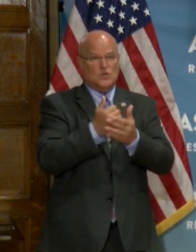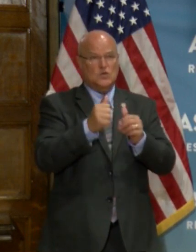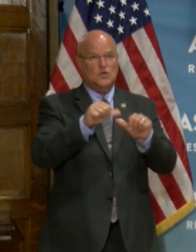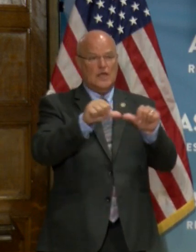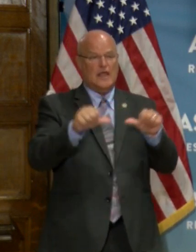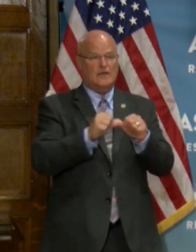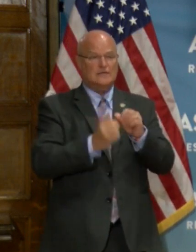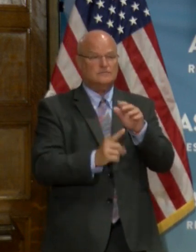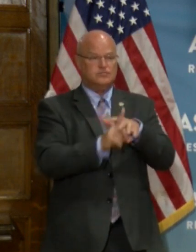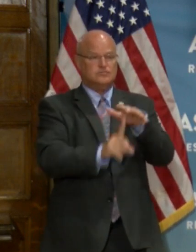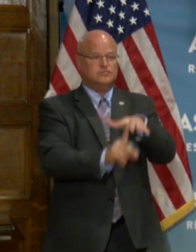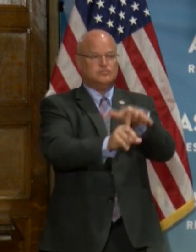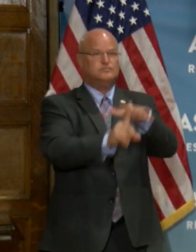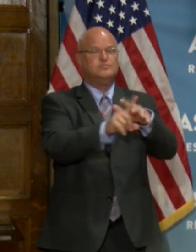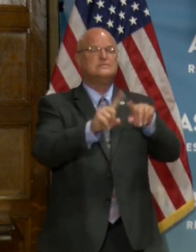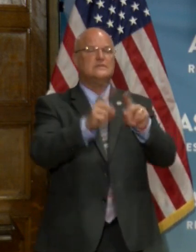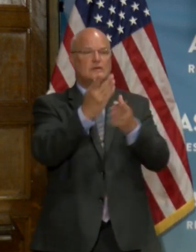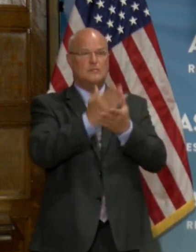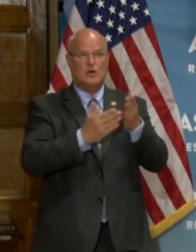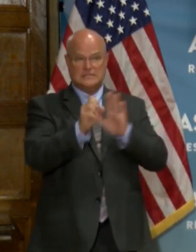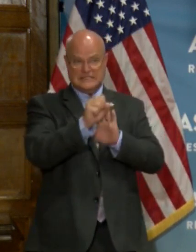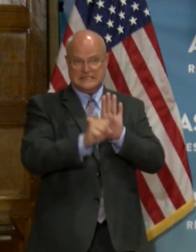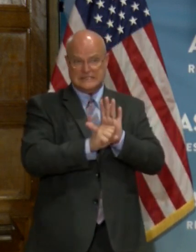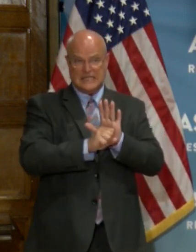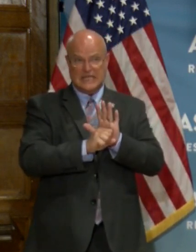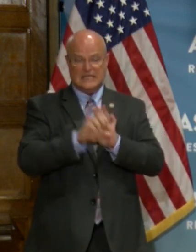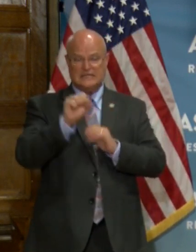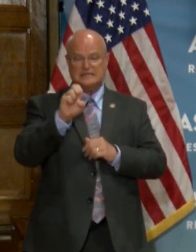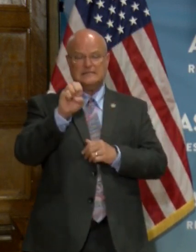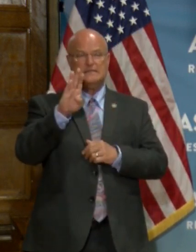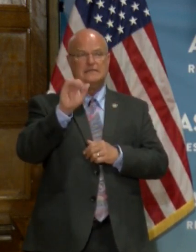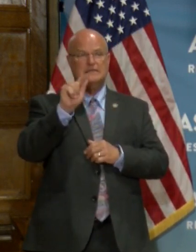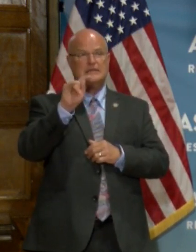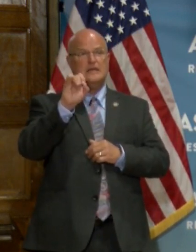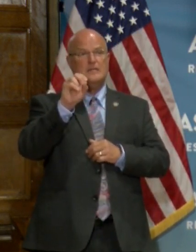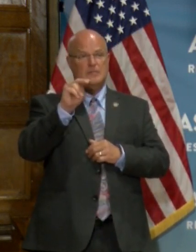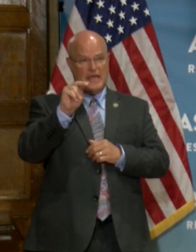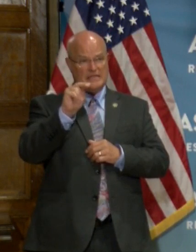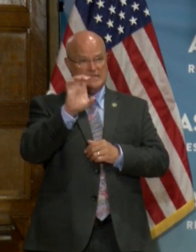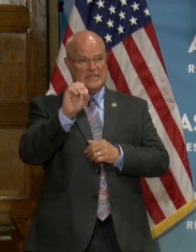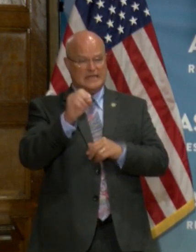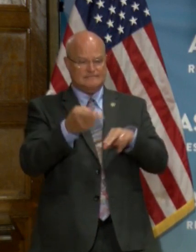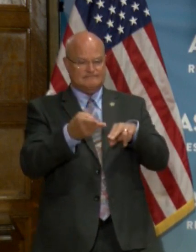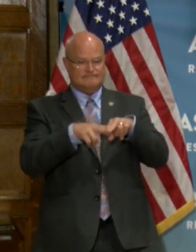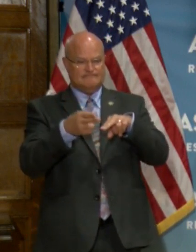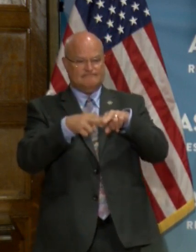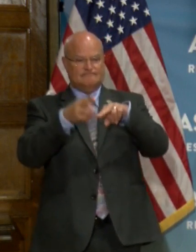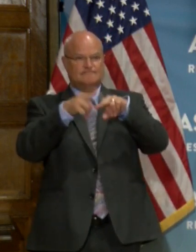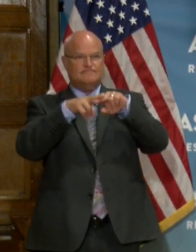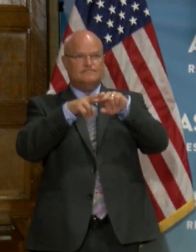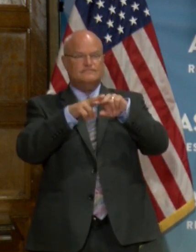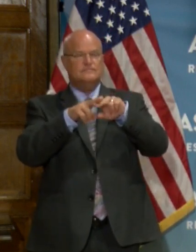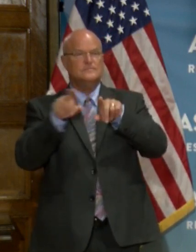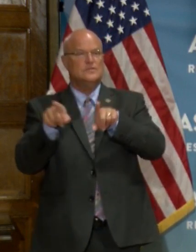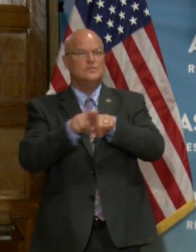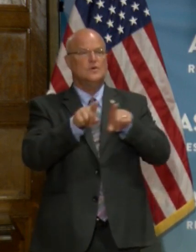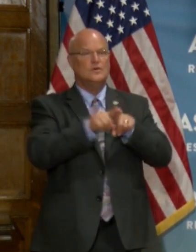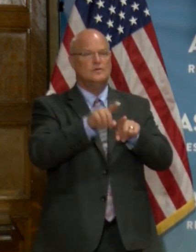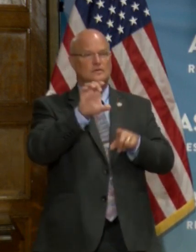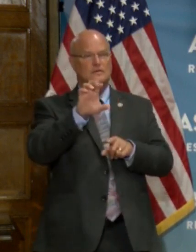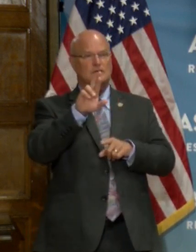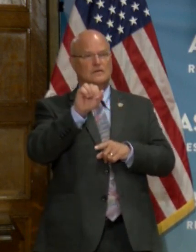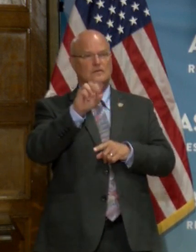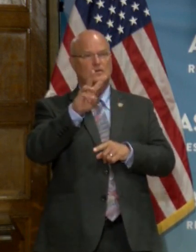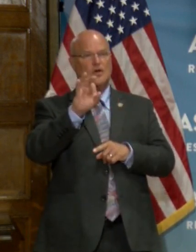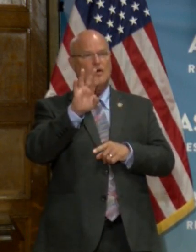of challenge in various parts of the state. Sebastian County has been having increase, as well as Crawford County,